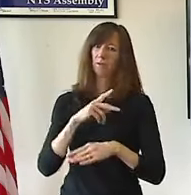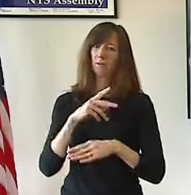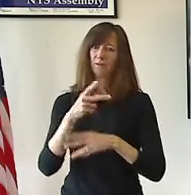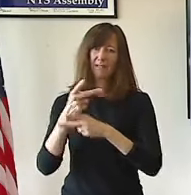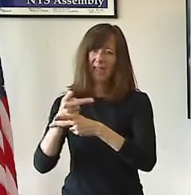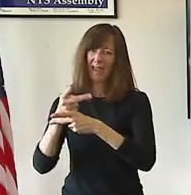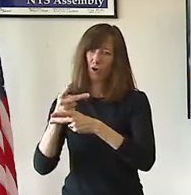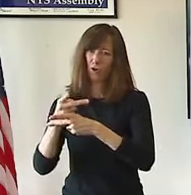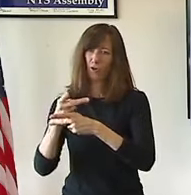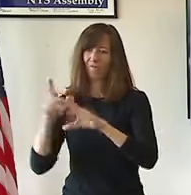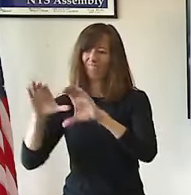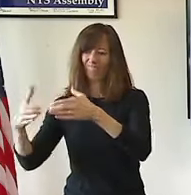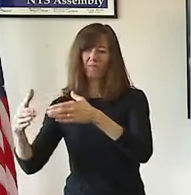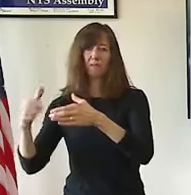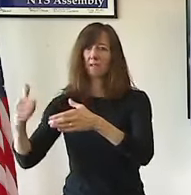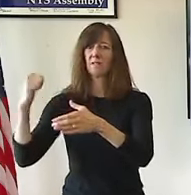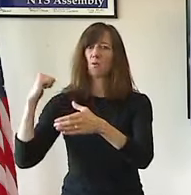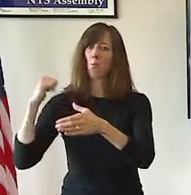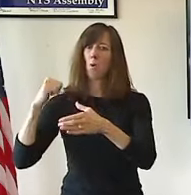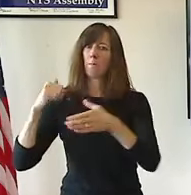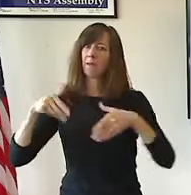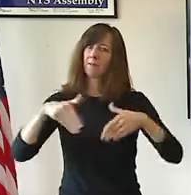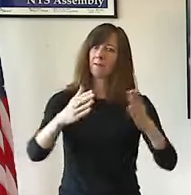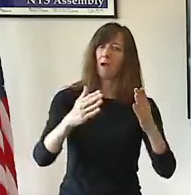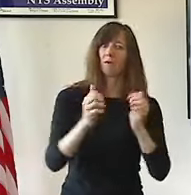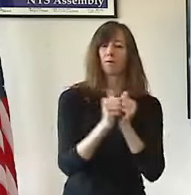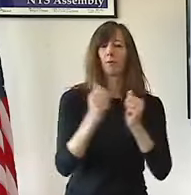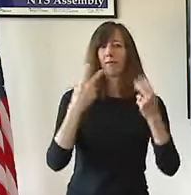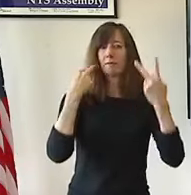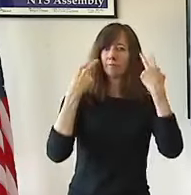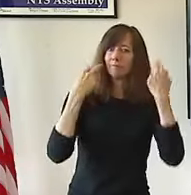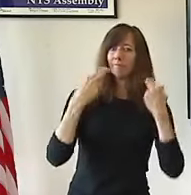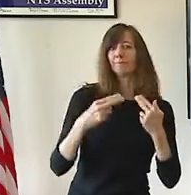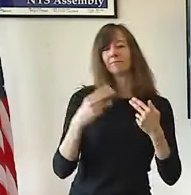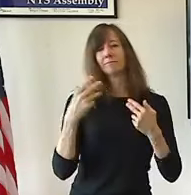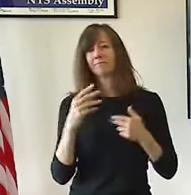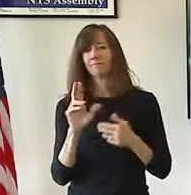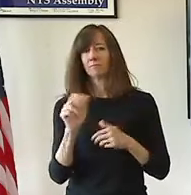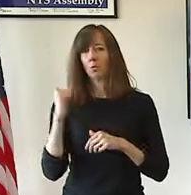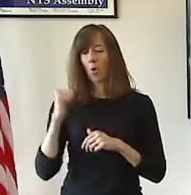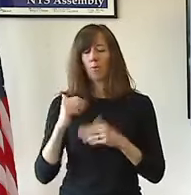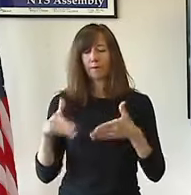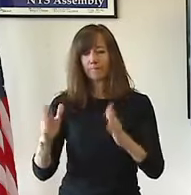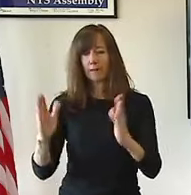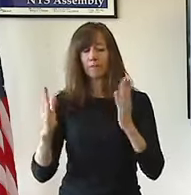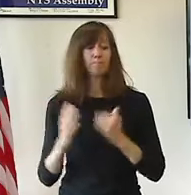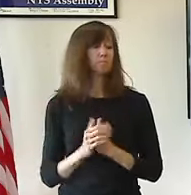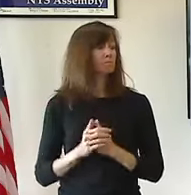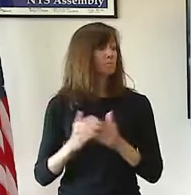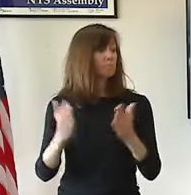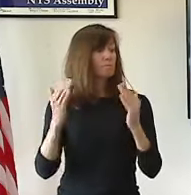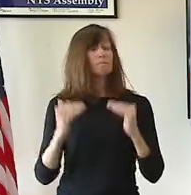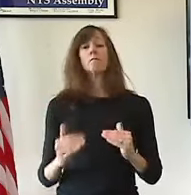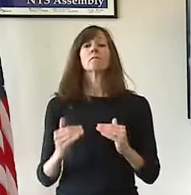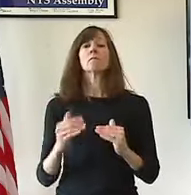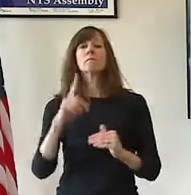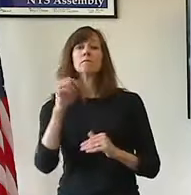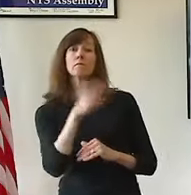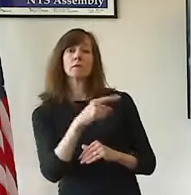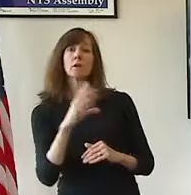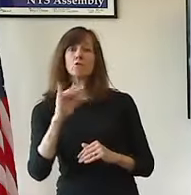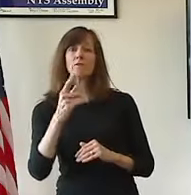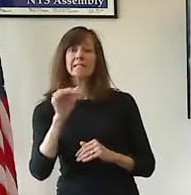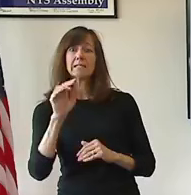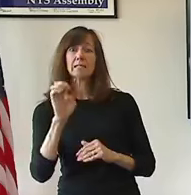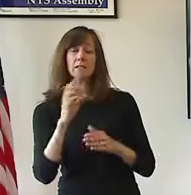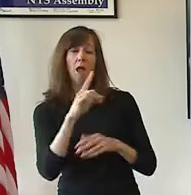order with hairdressers and hair salons. Christine, will outdoor graduations be allowed after July? First,